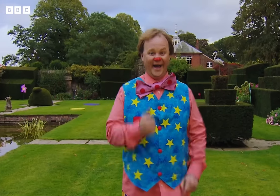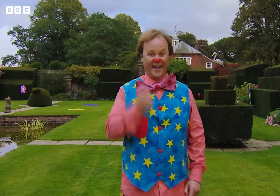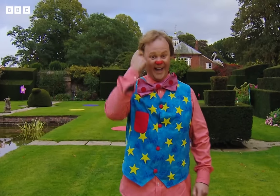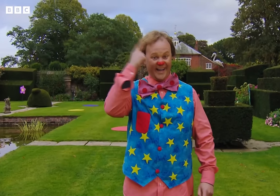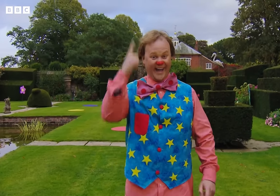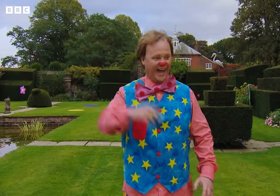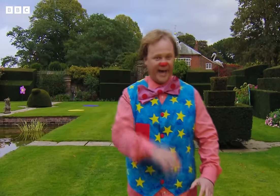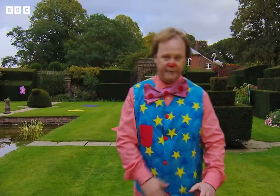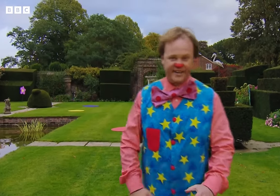Good idea!